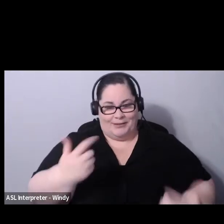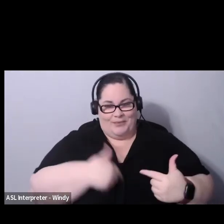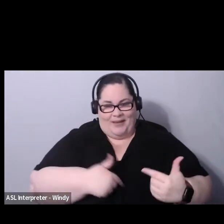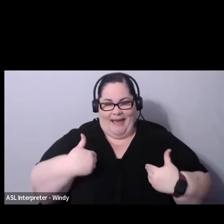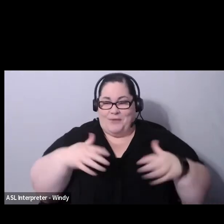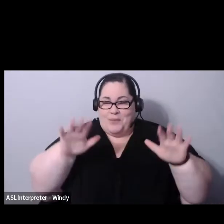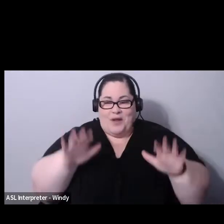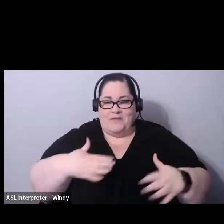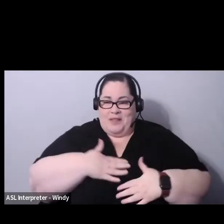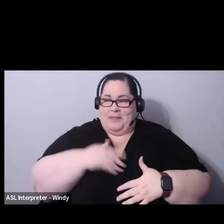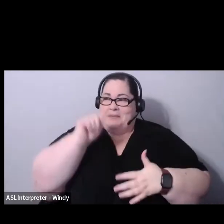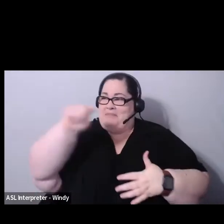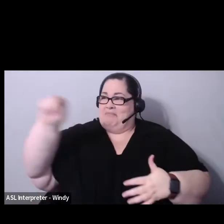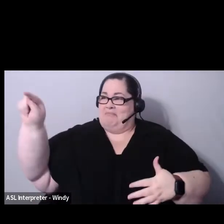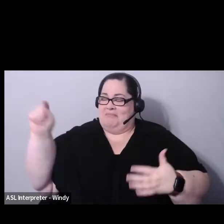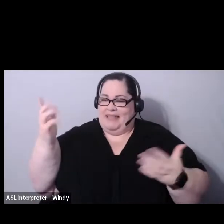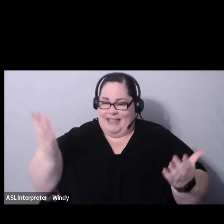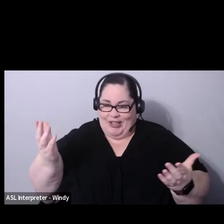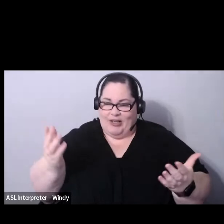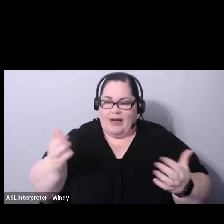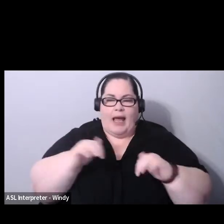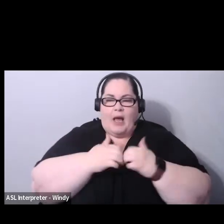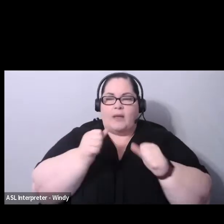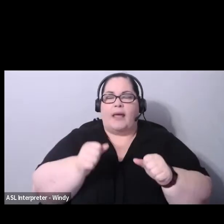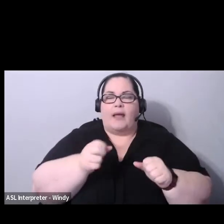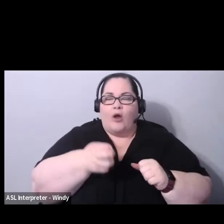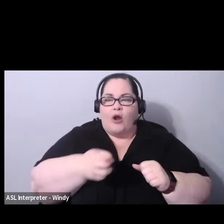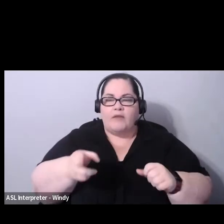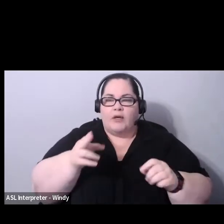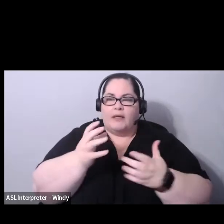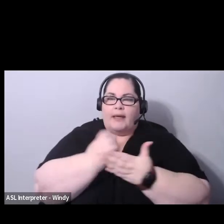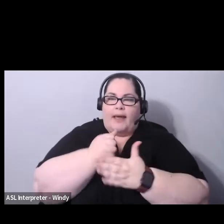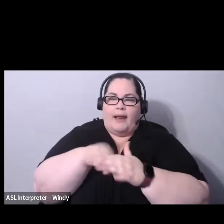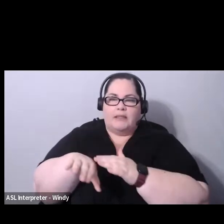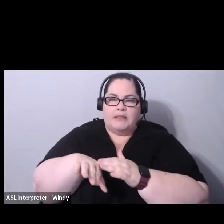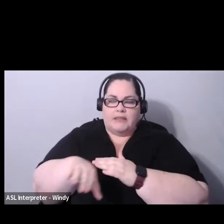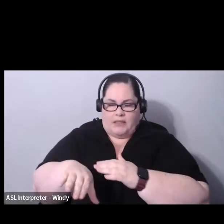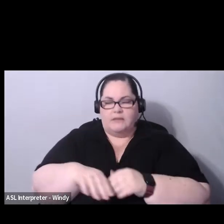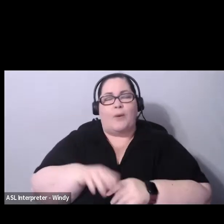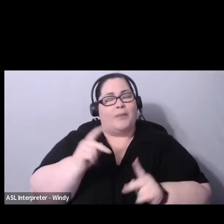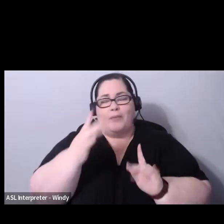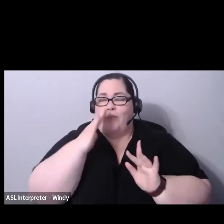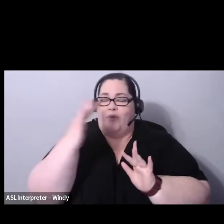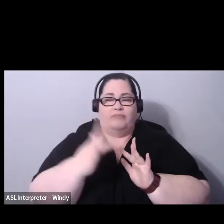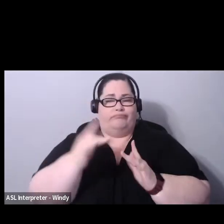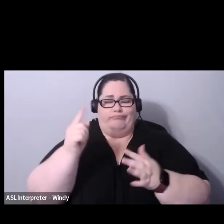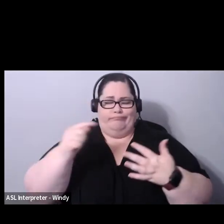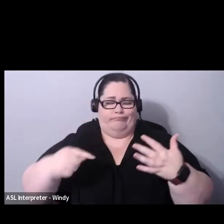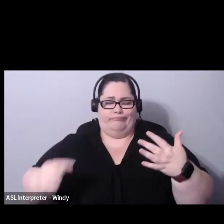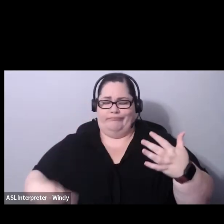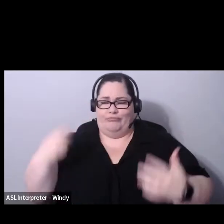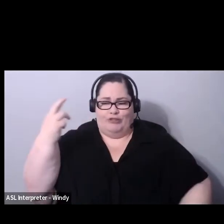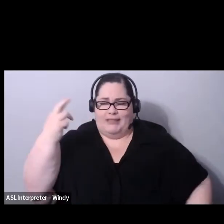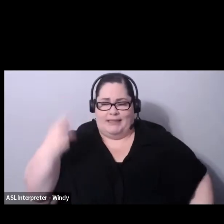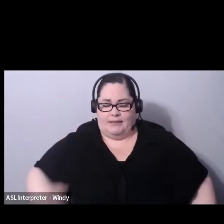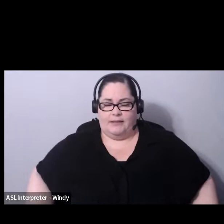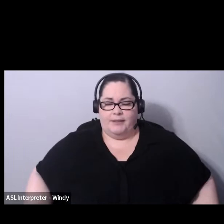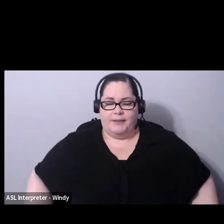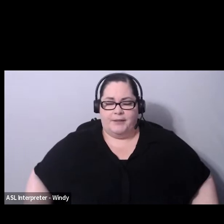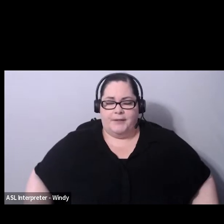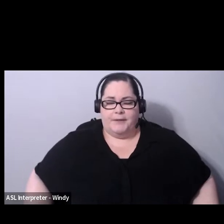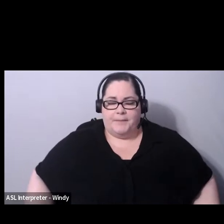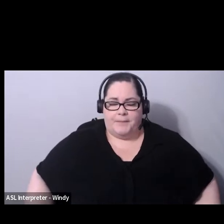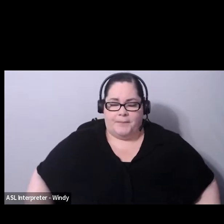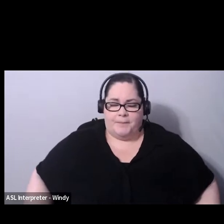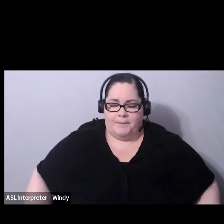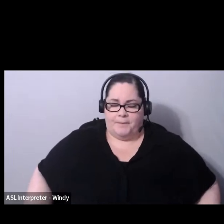in Arizona, the wonderful everything across the state that we have. And so people reach out to me for all different things. And it's